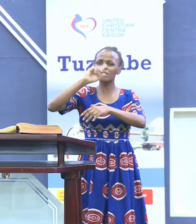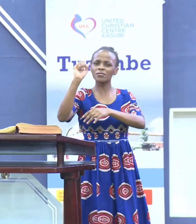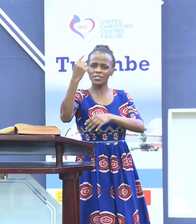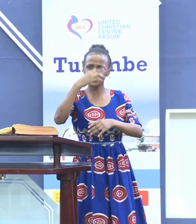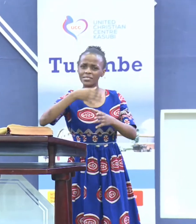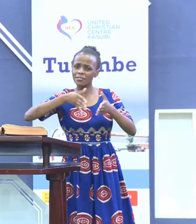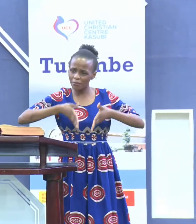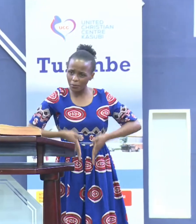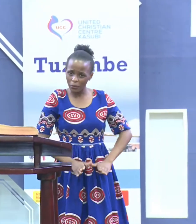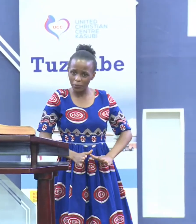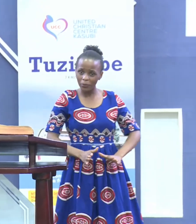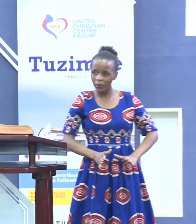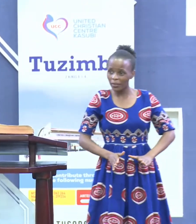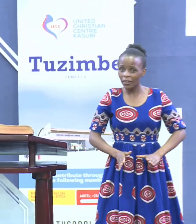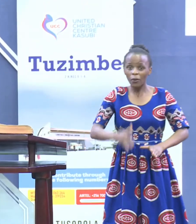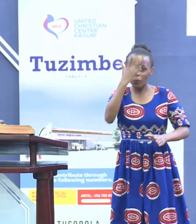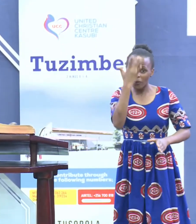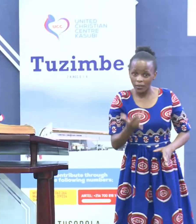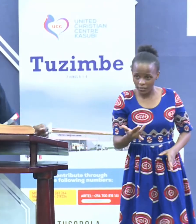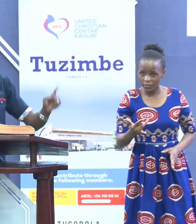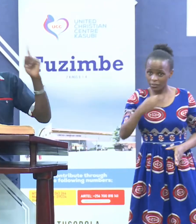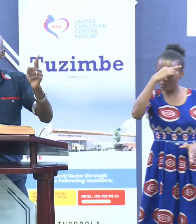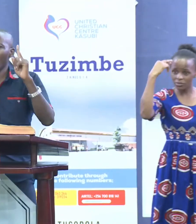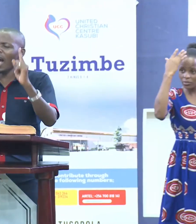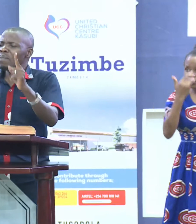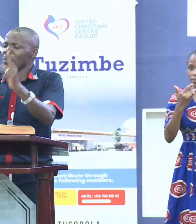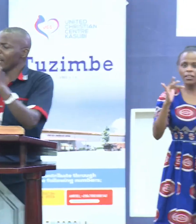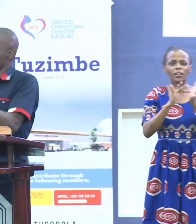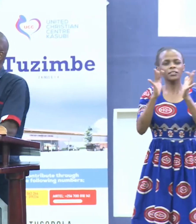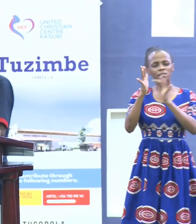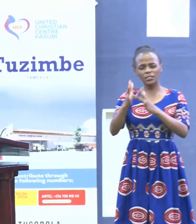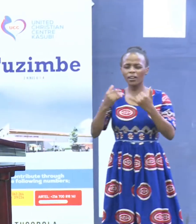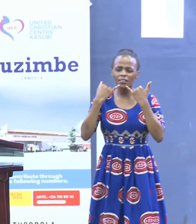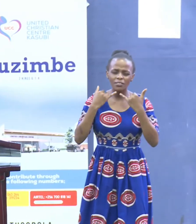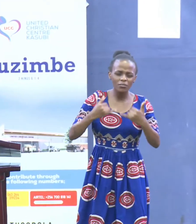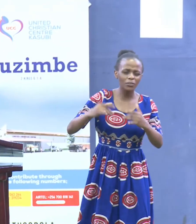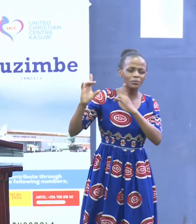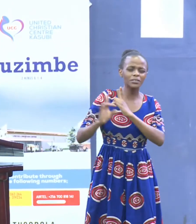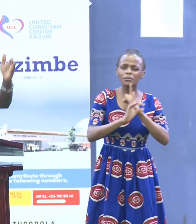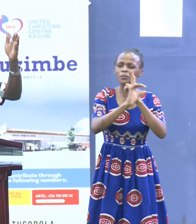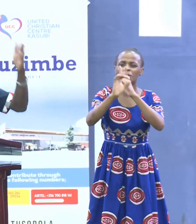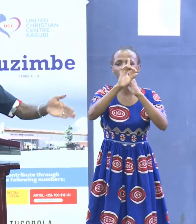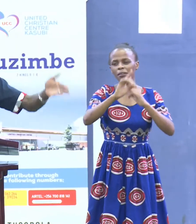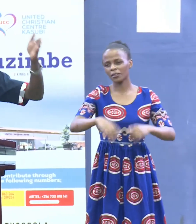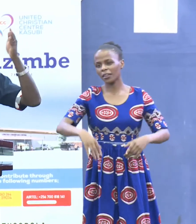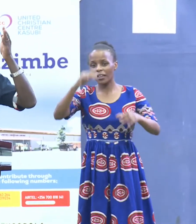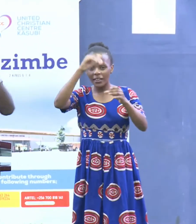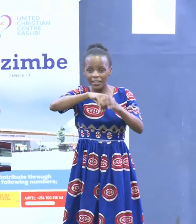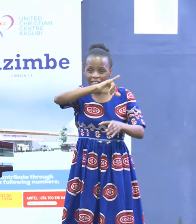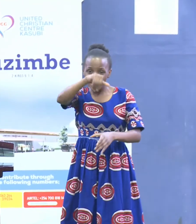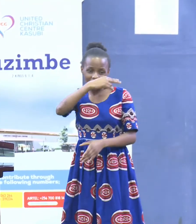to cling unto the firstborn. It's the reason as to why Jesus tells the